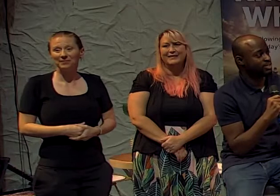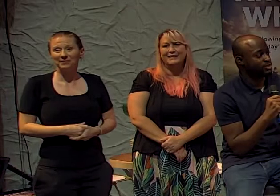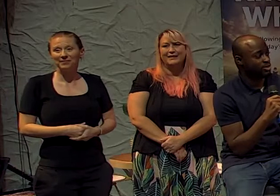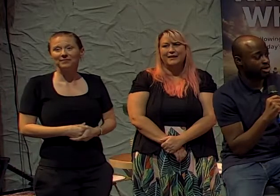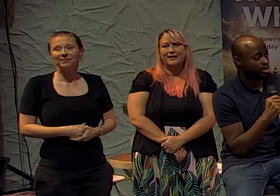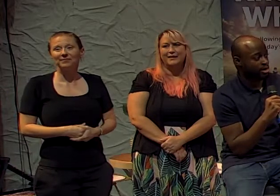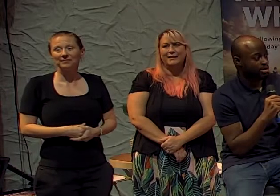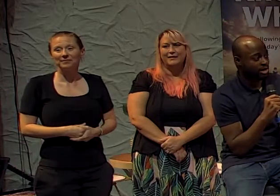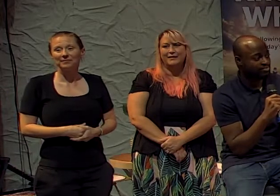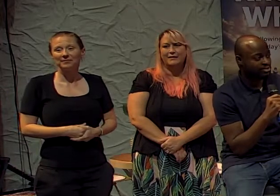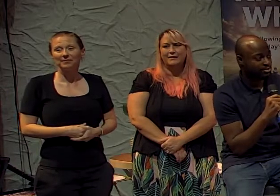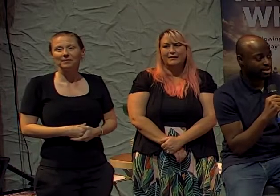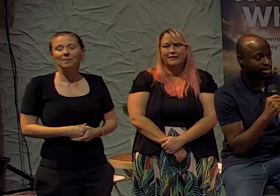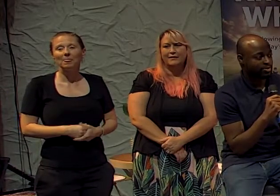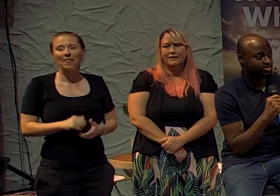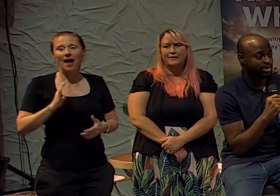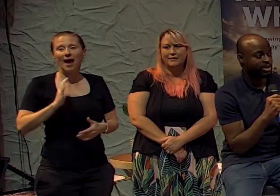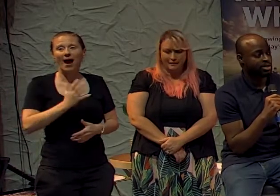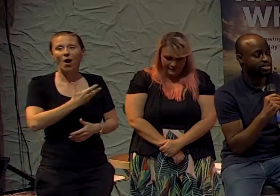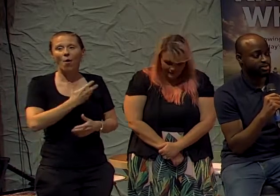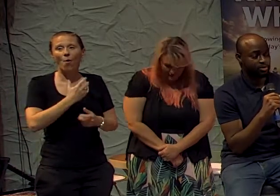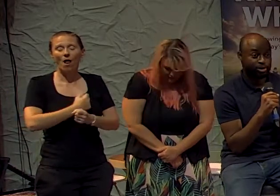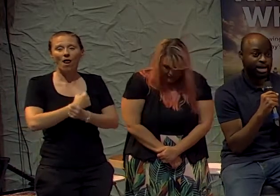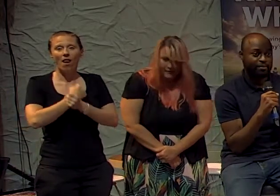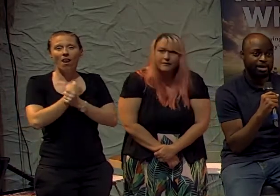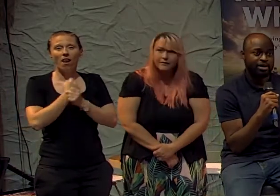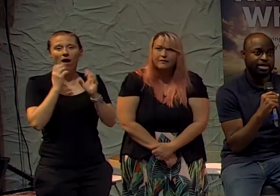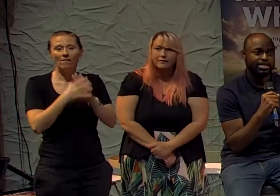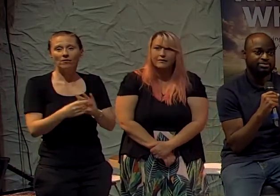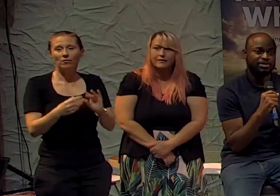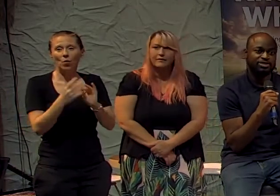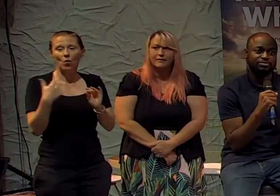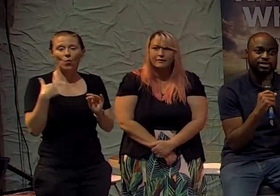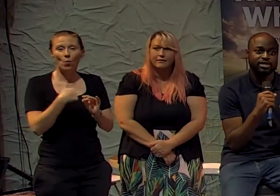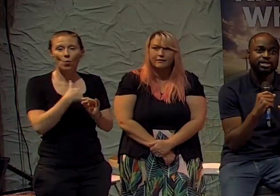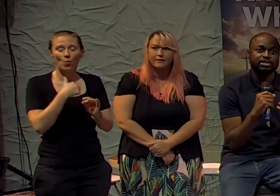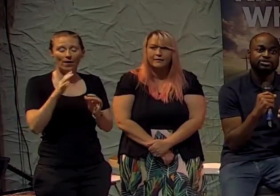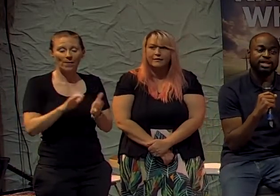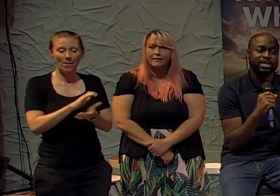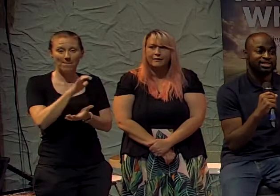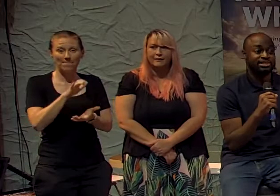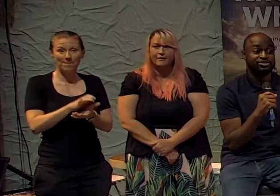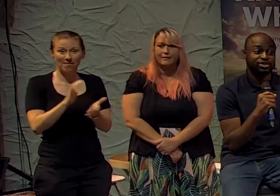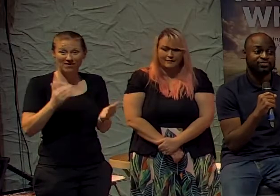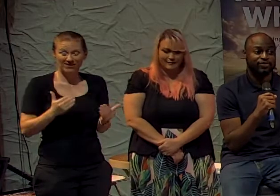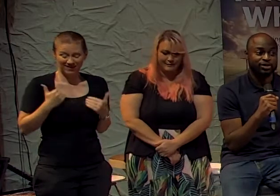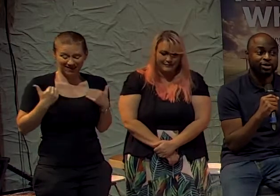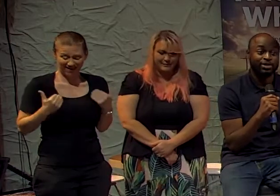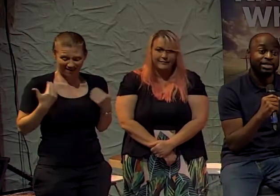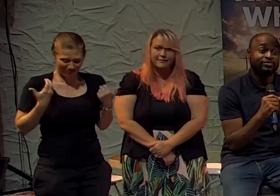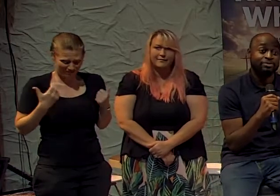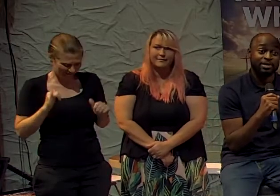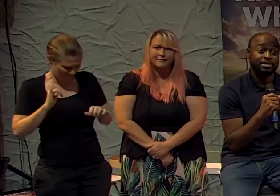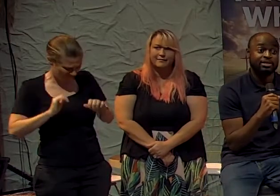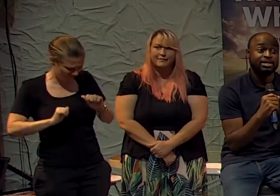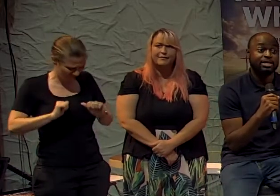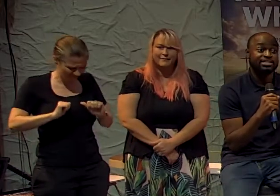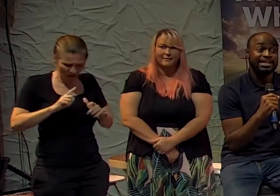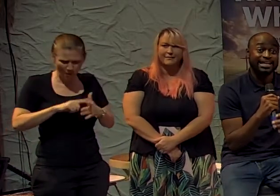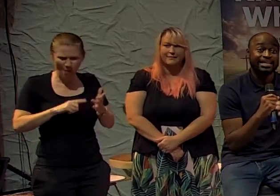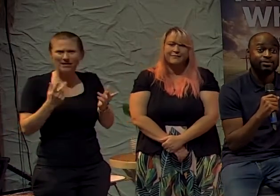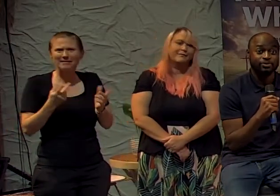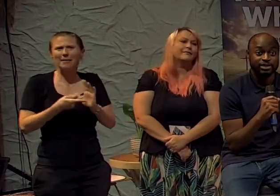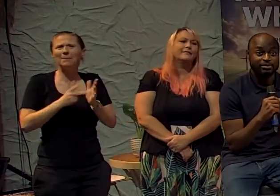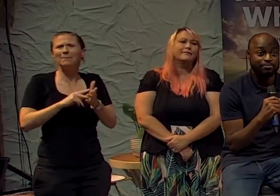I think, our love story has always been encouraging, but when we got married, especially being young, there's a lot of things I was trying to figure out. What did it even mean